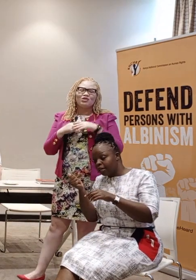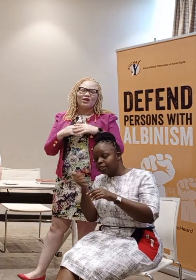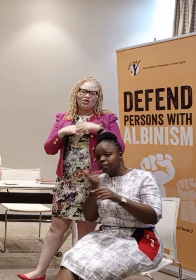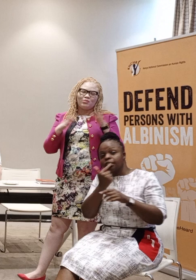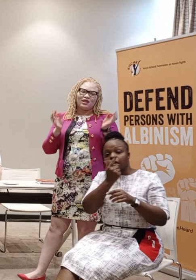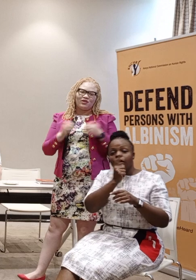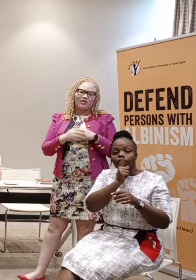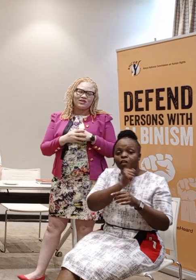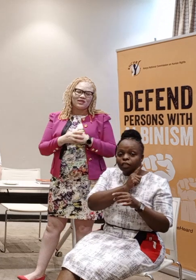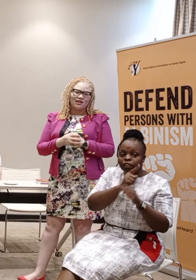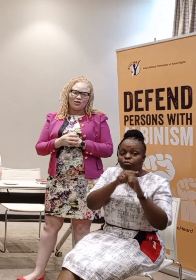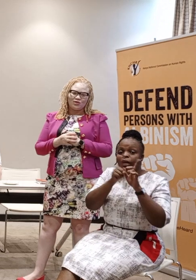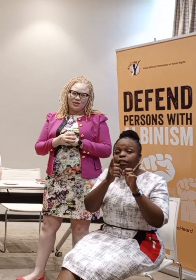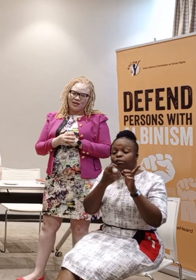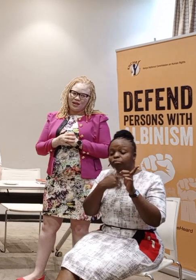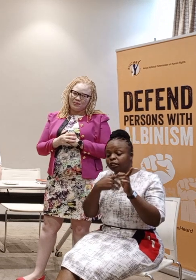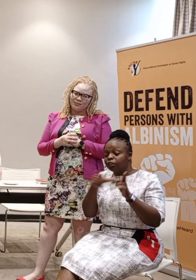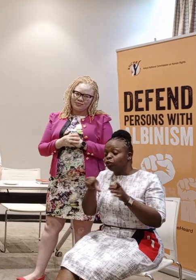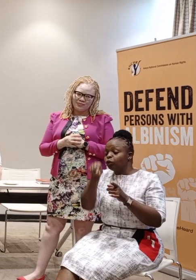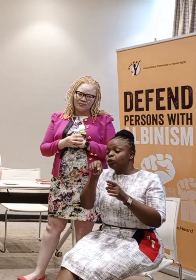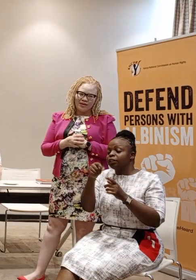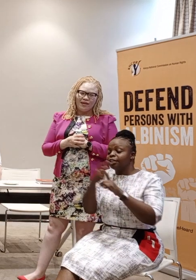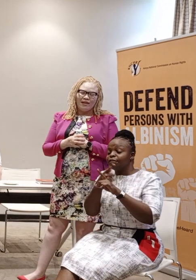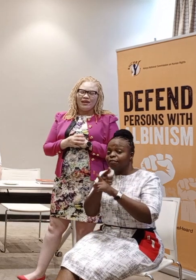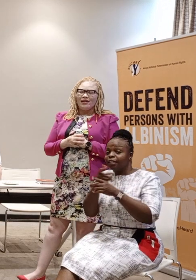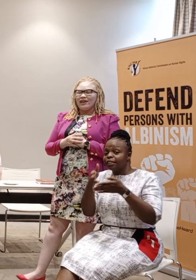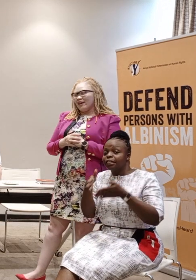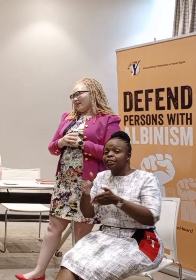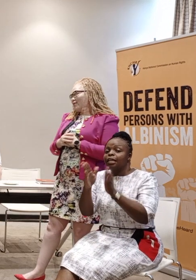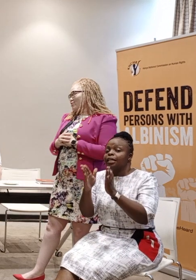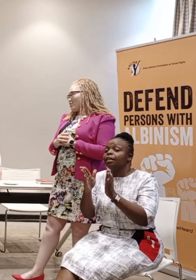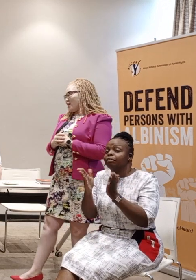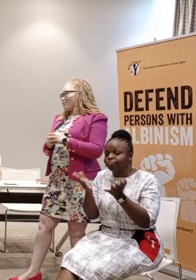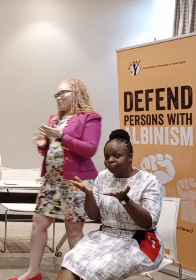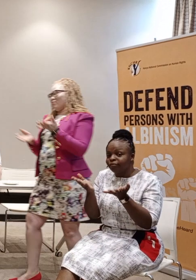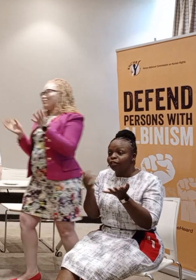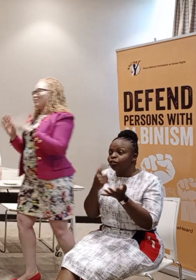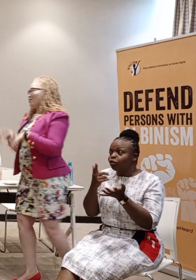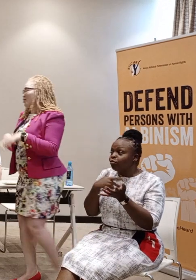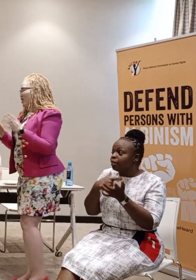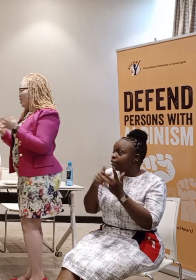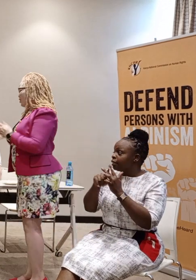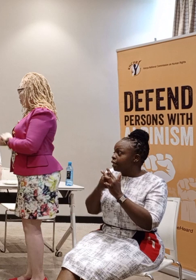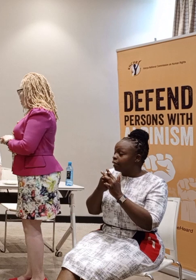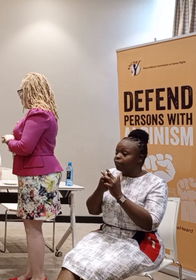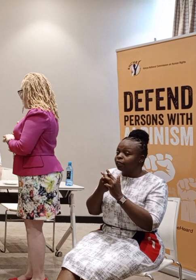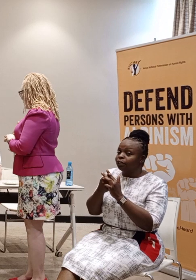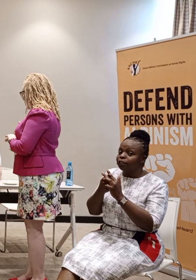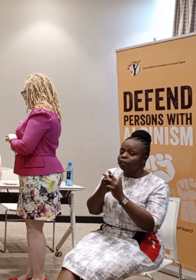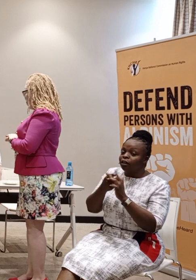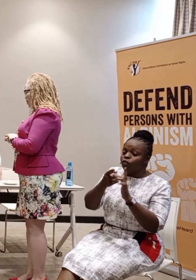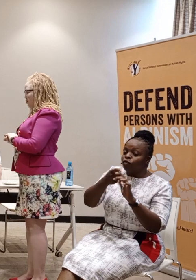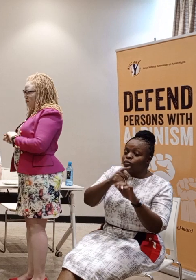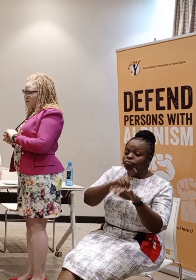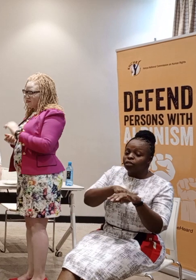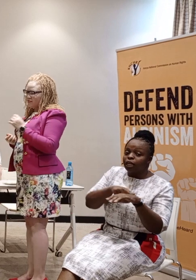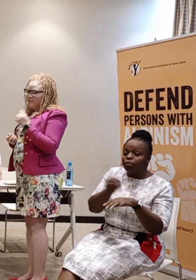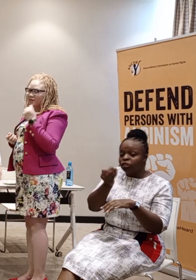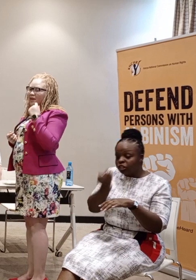I'm going to adopt a different style altogether. And I want to start from when a child with albinism is